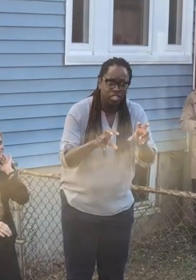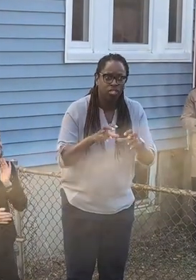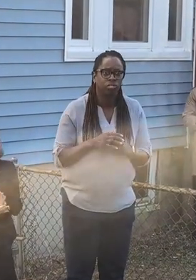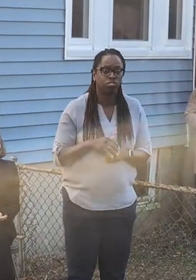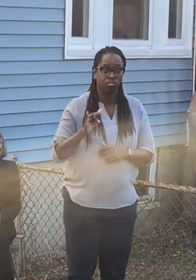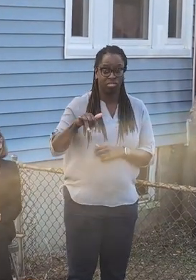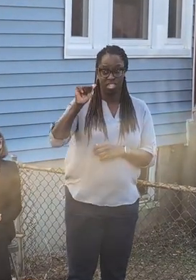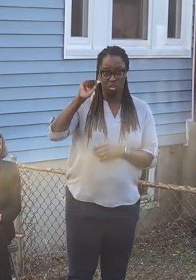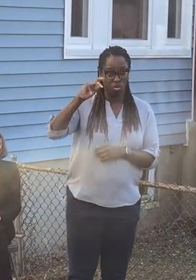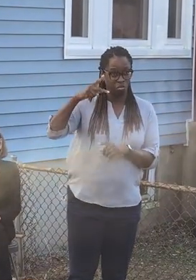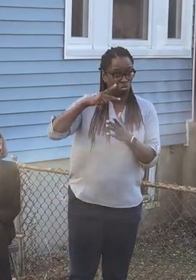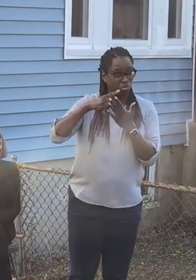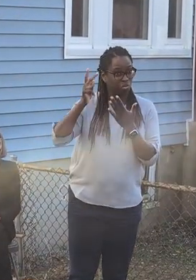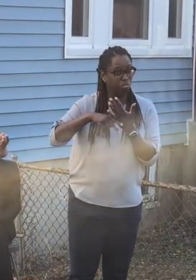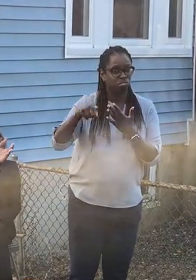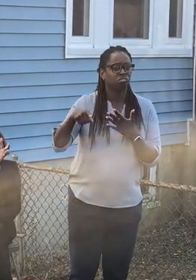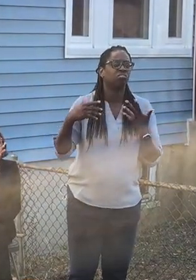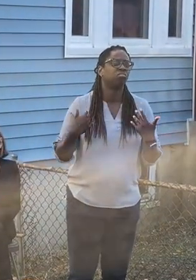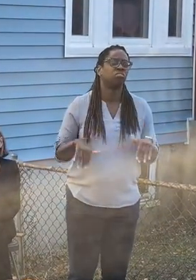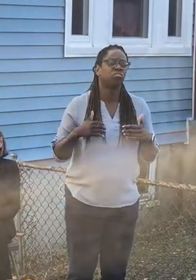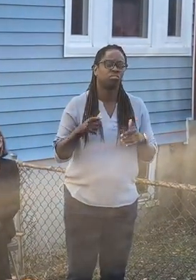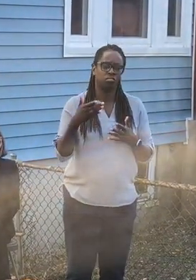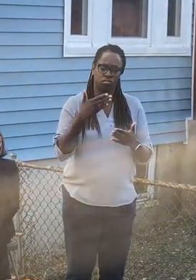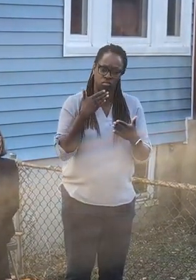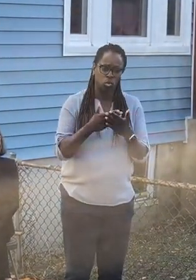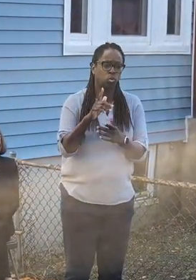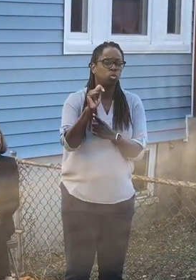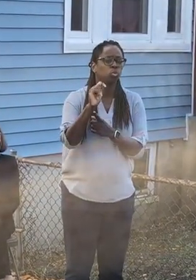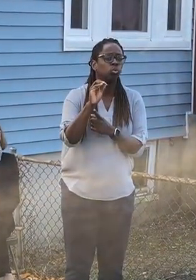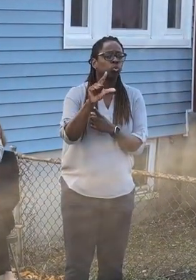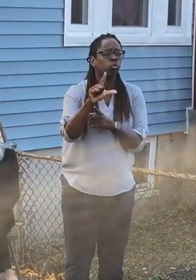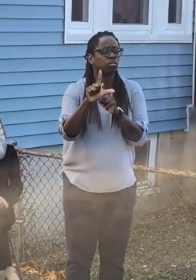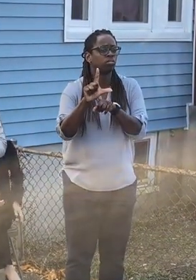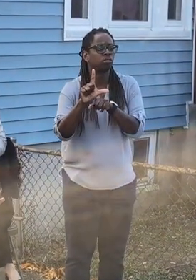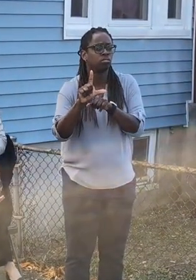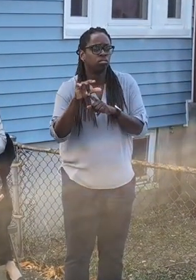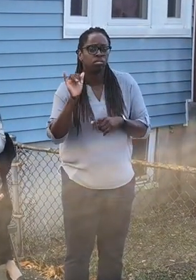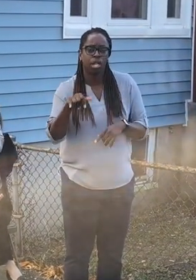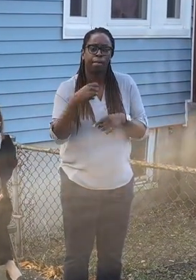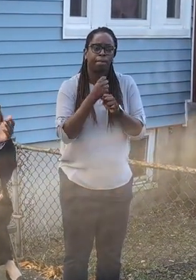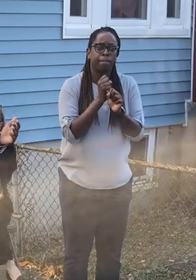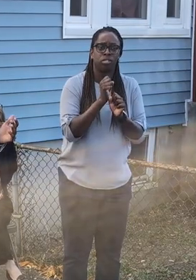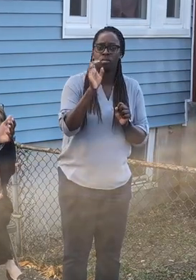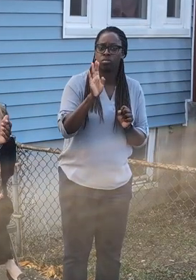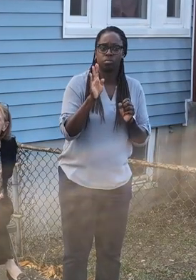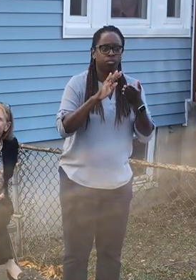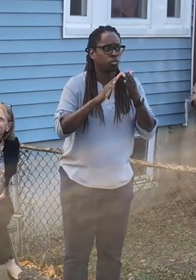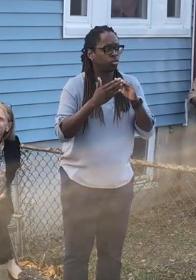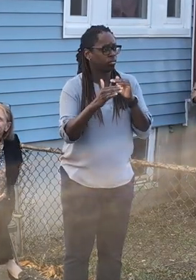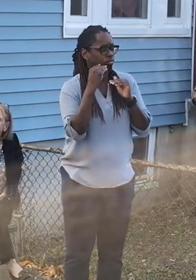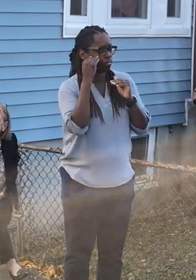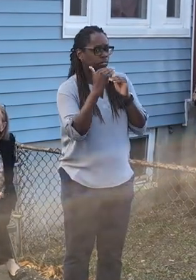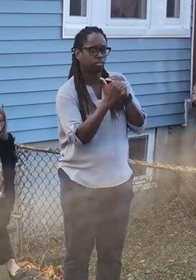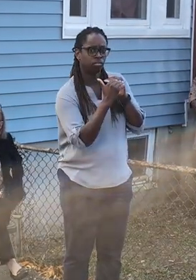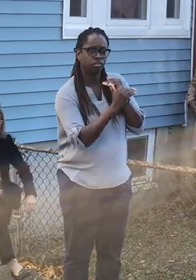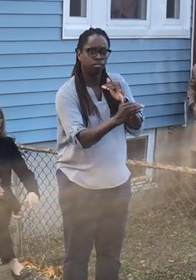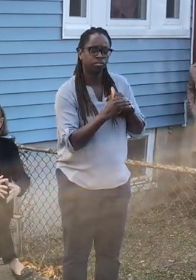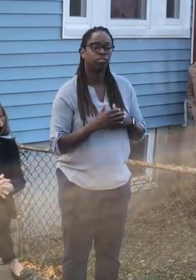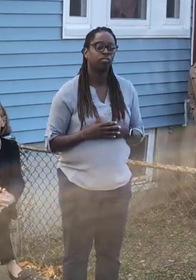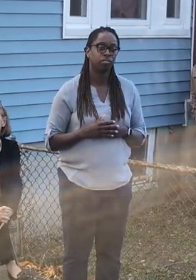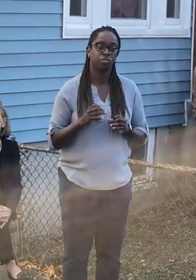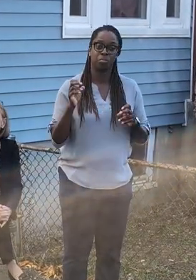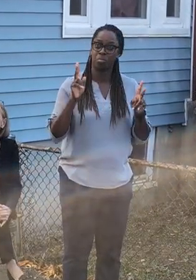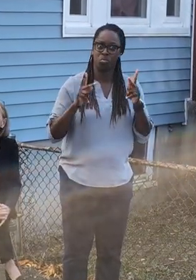tools that makes sure that we stabilize communities here in the city of Boston. So many people want to live in this great